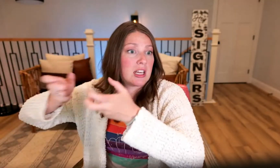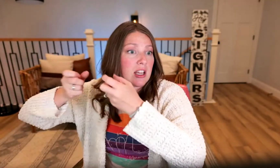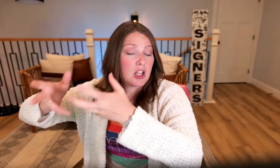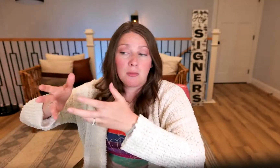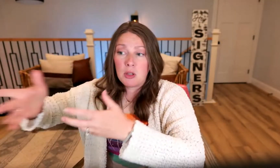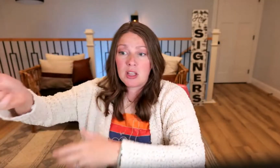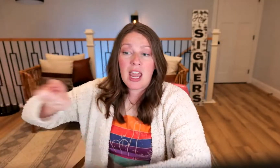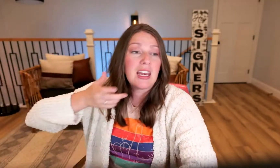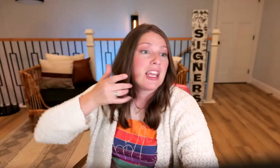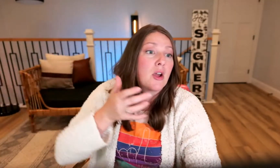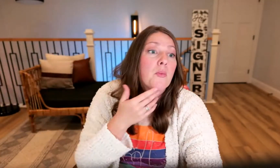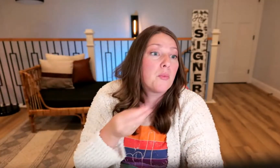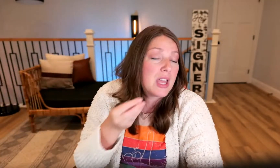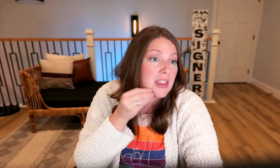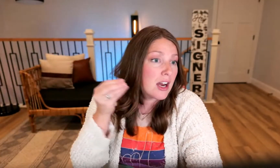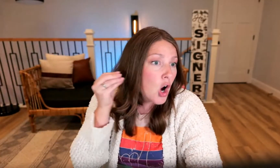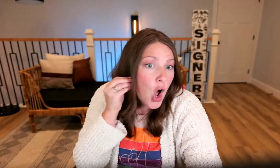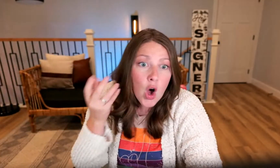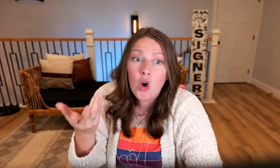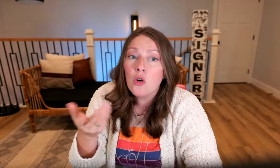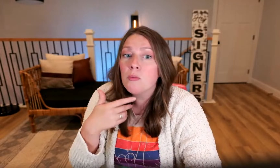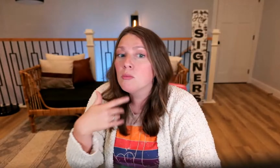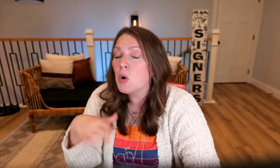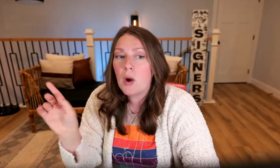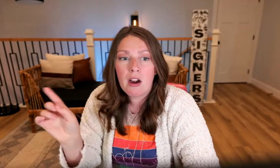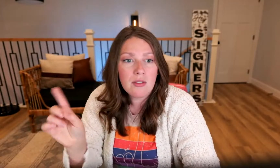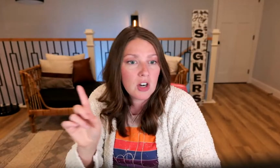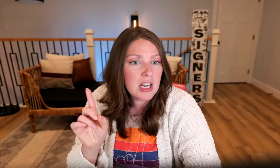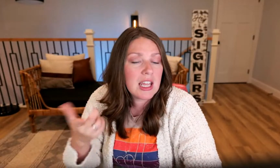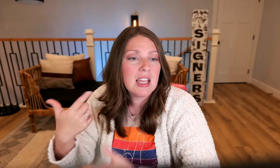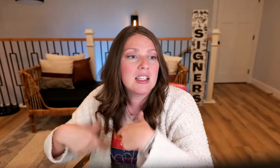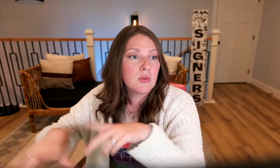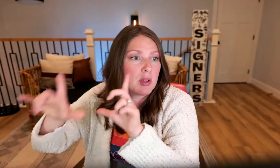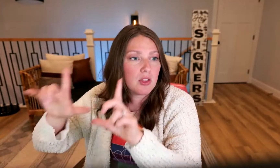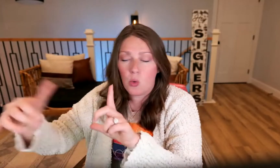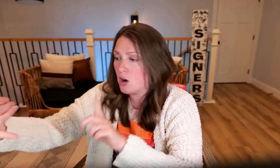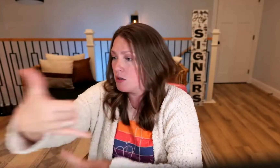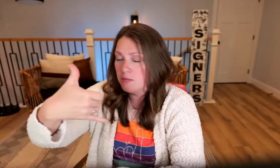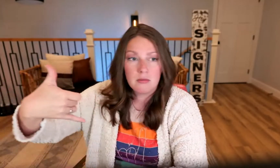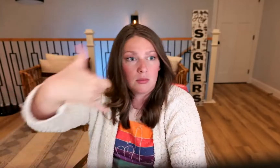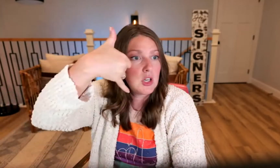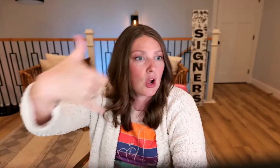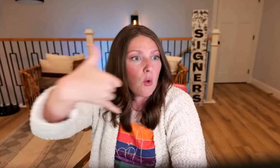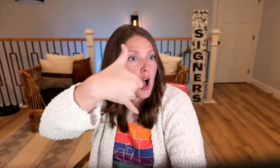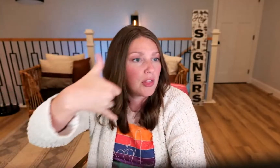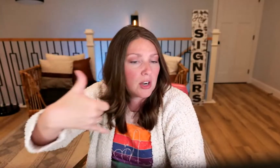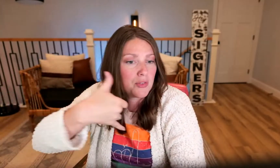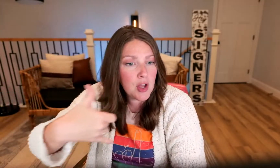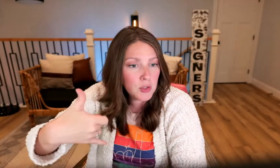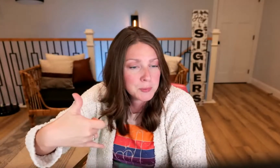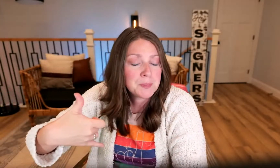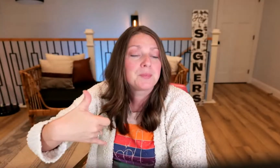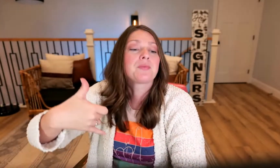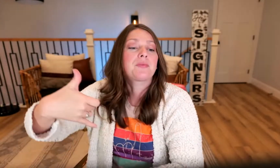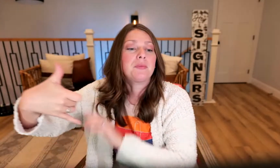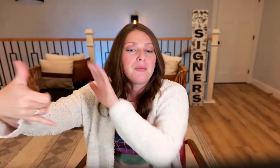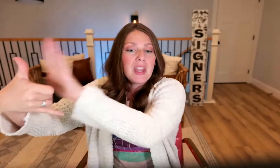screen communicating in their home, wherever it is, with, or, you know, on their phone, and